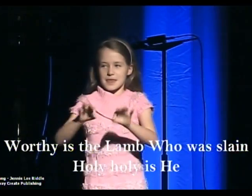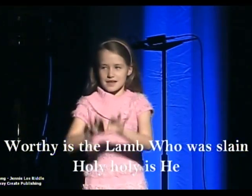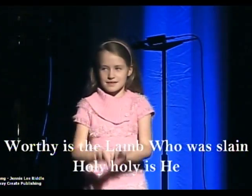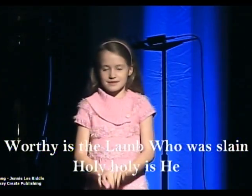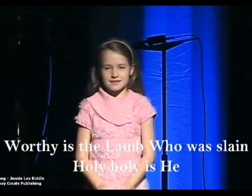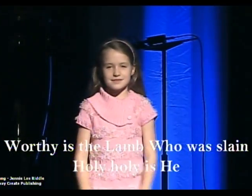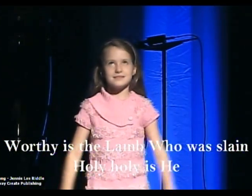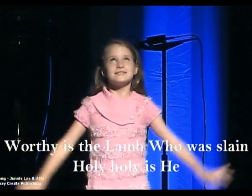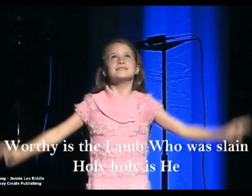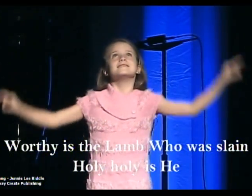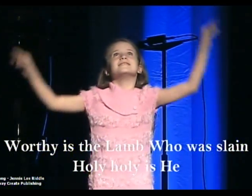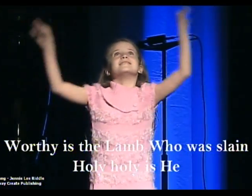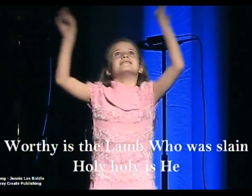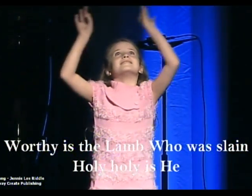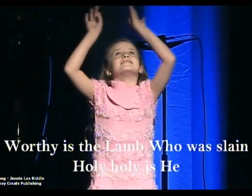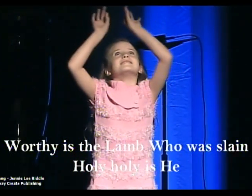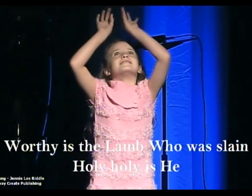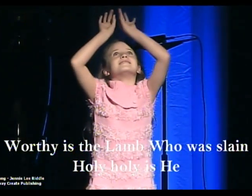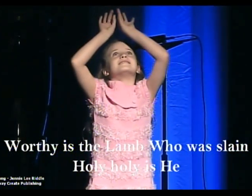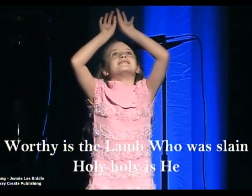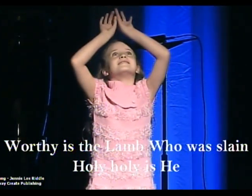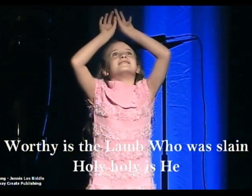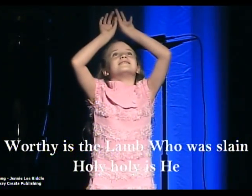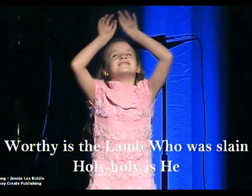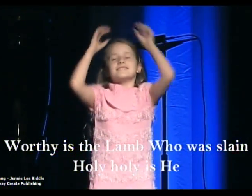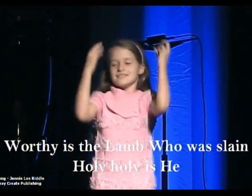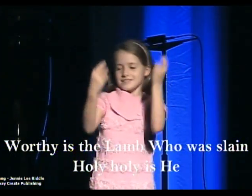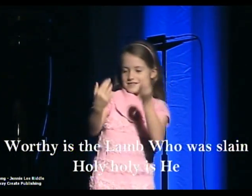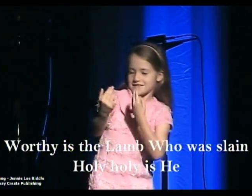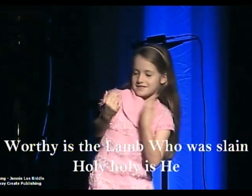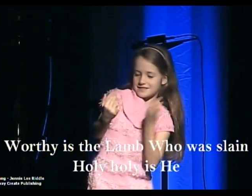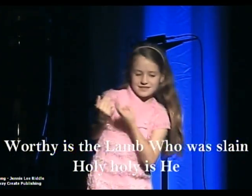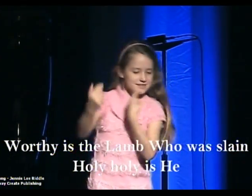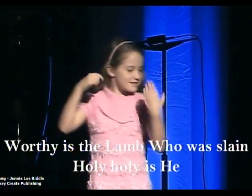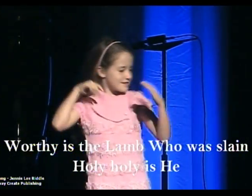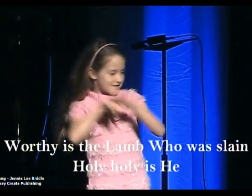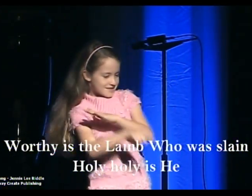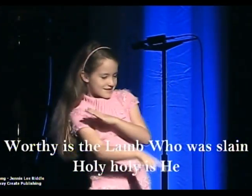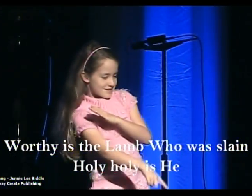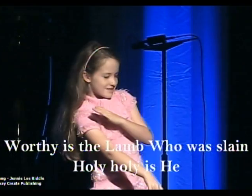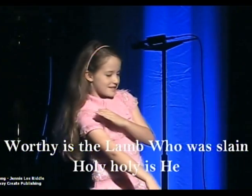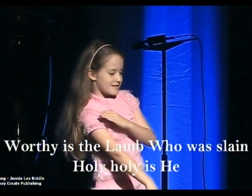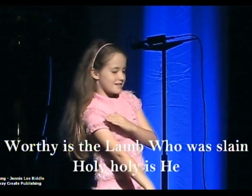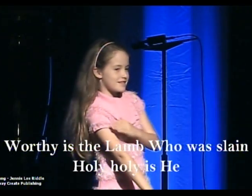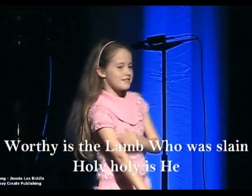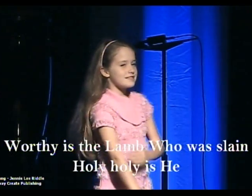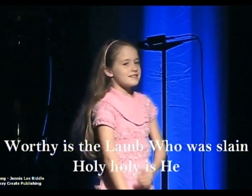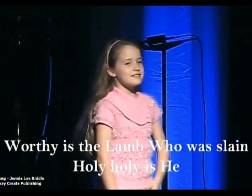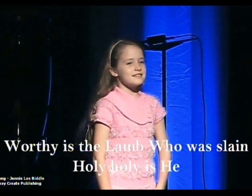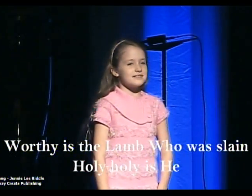Worthy is thy Lamb who was slain.